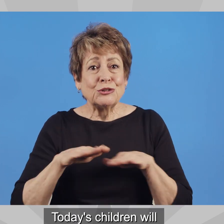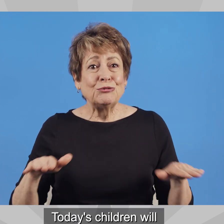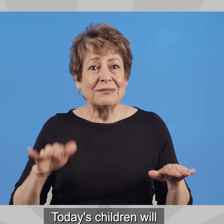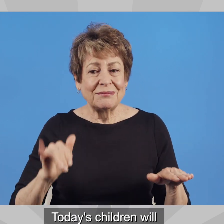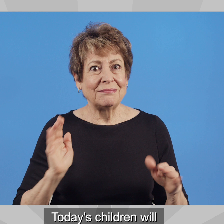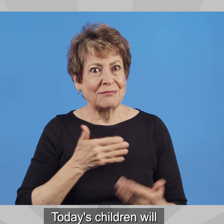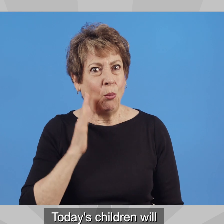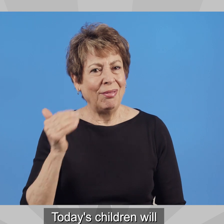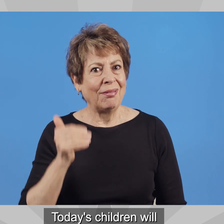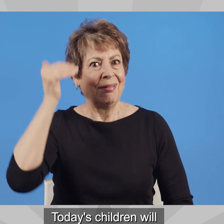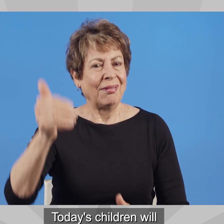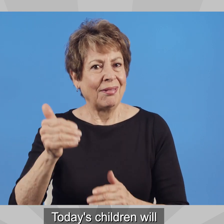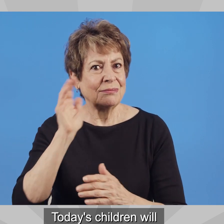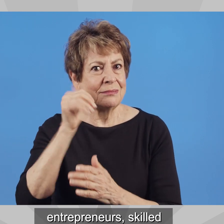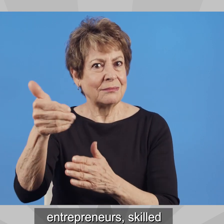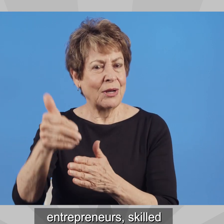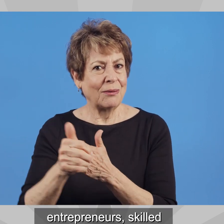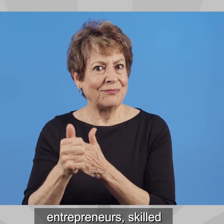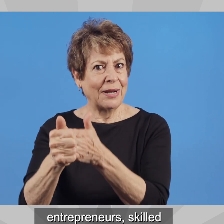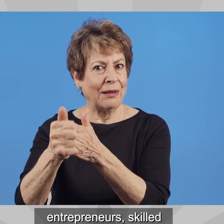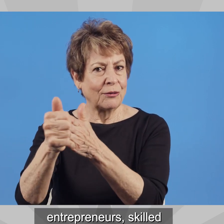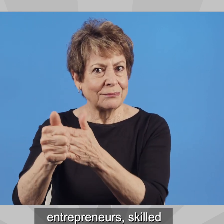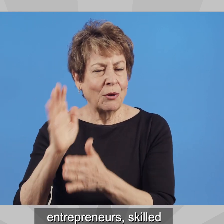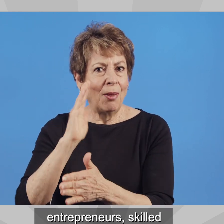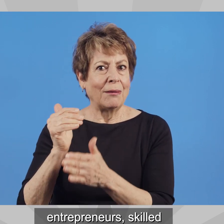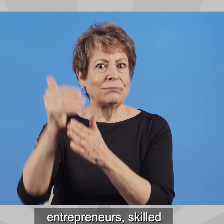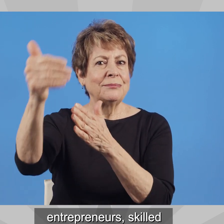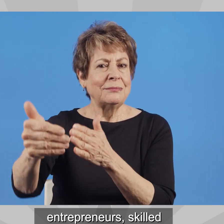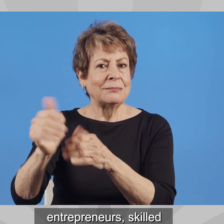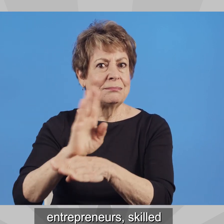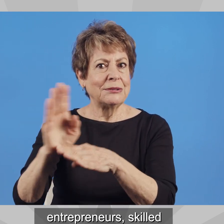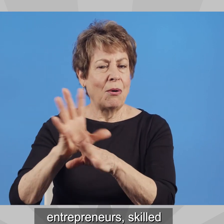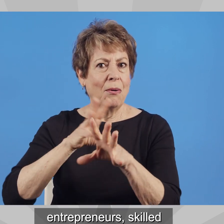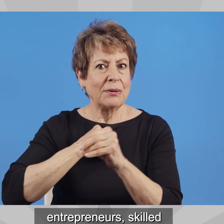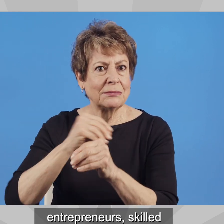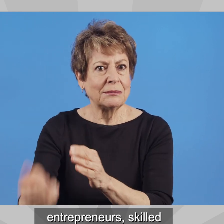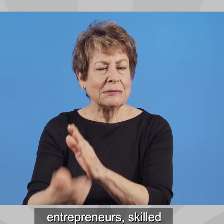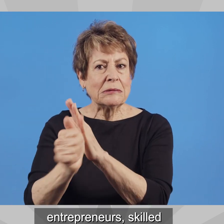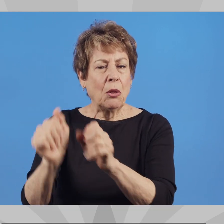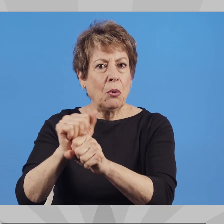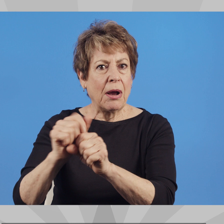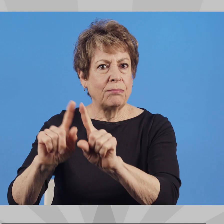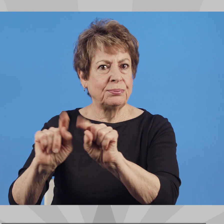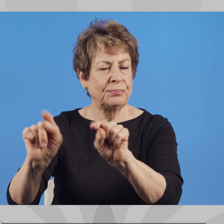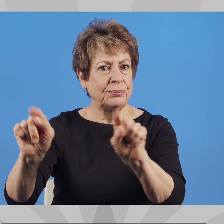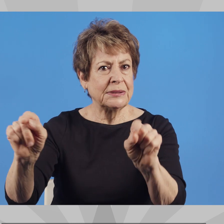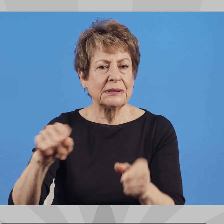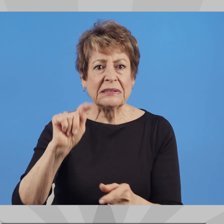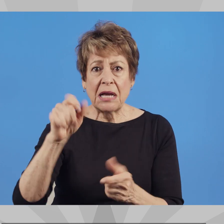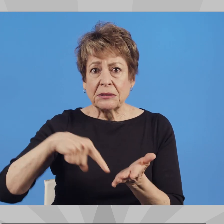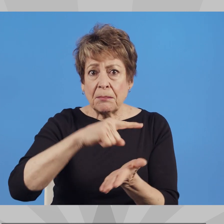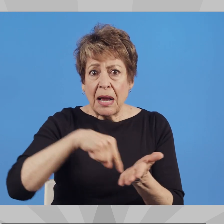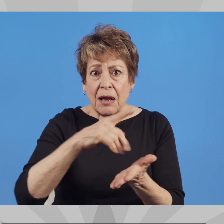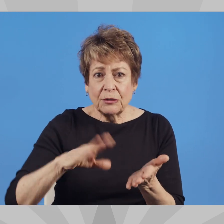Today's children will be our future leaders, entrepreneurs, skilled workers, and taxpayers, and will increase our